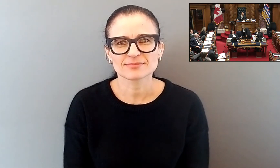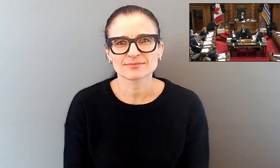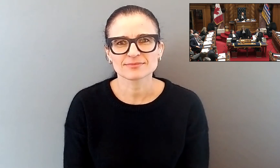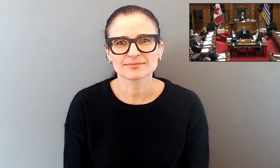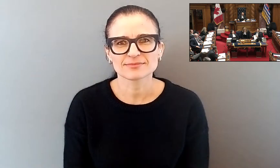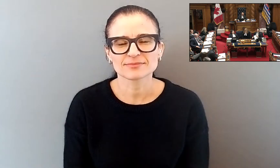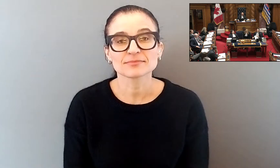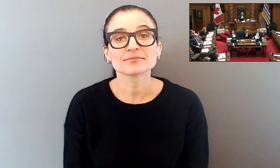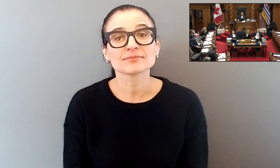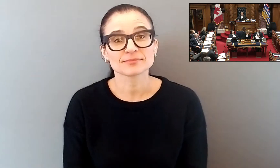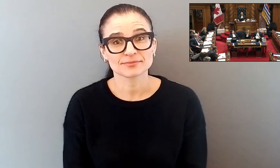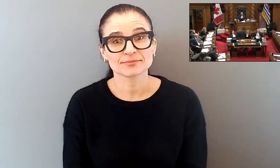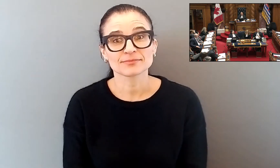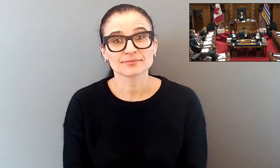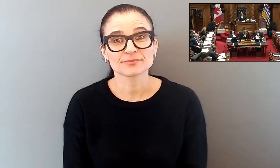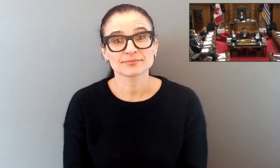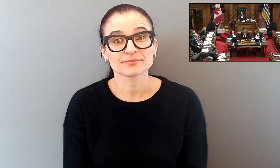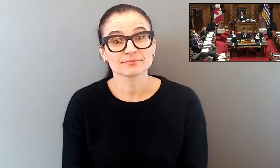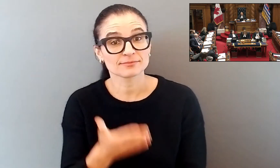Member for Kelowna Lake Country,